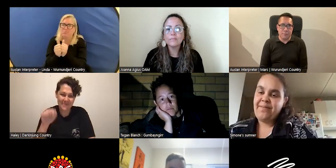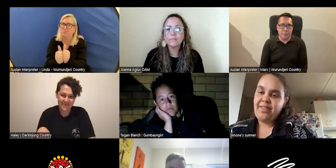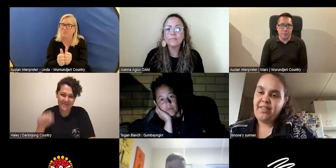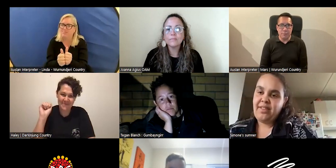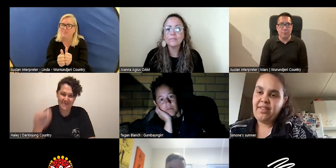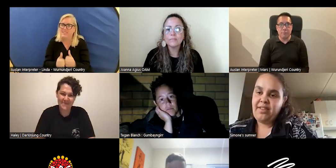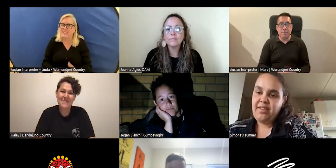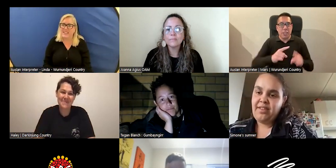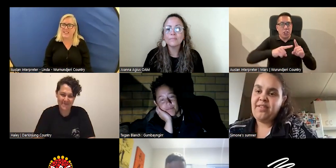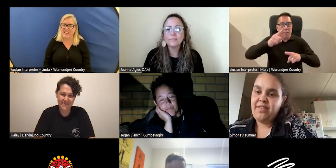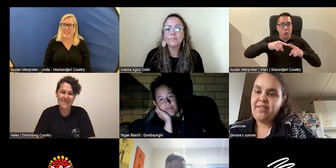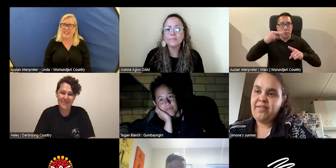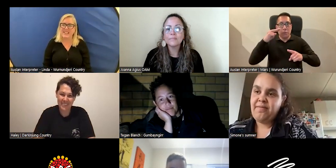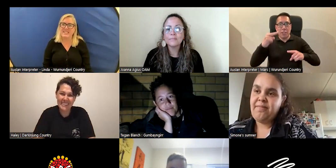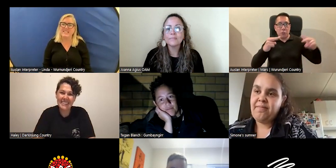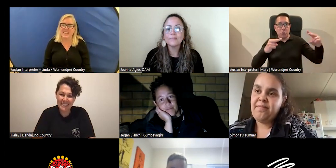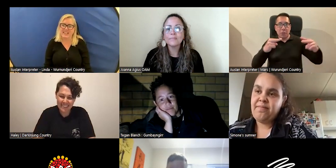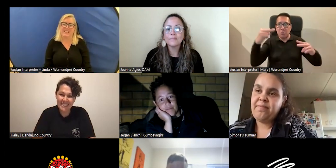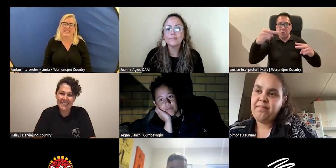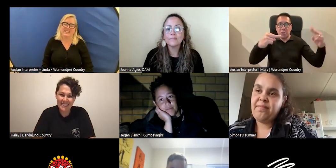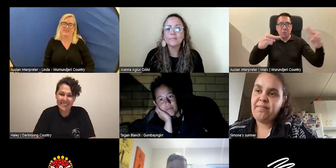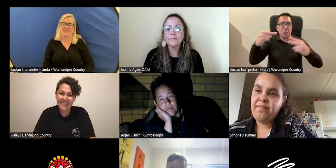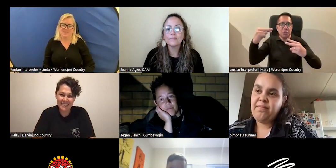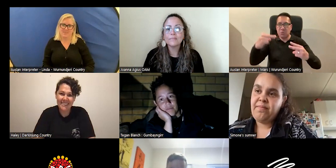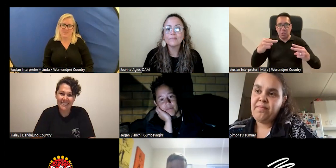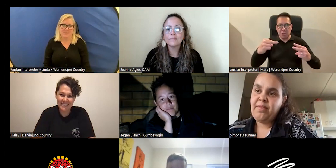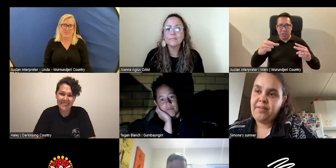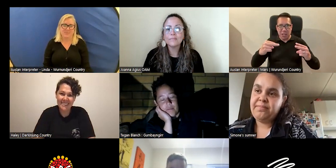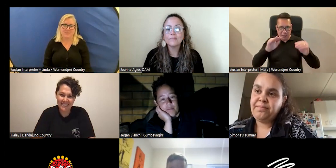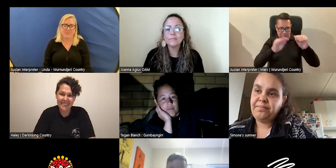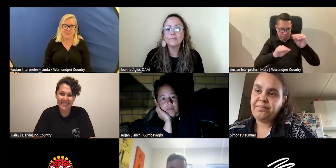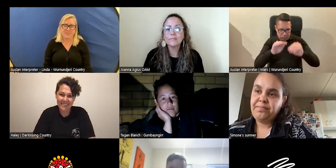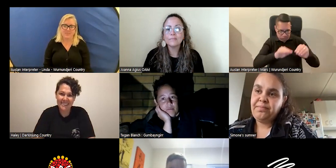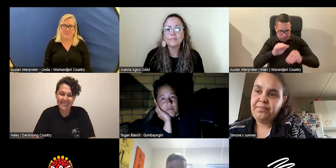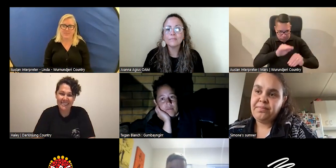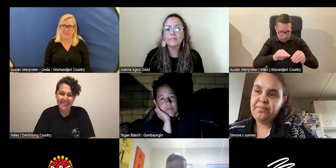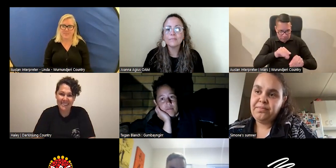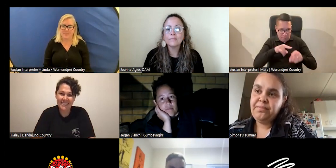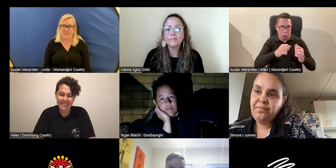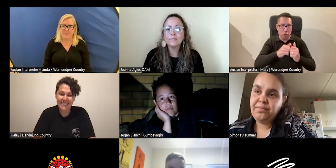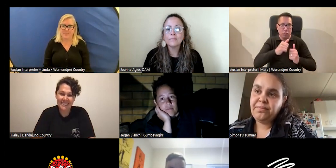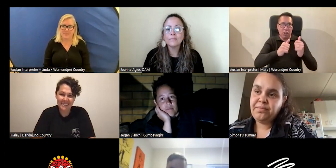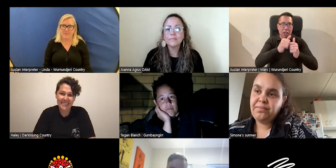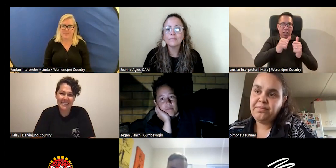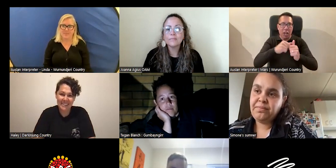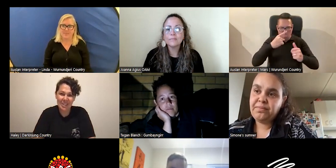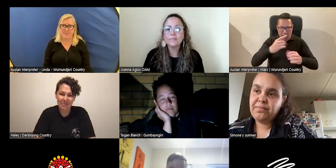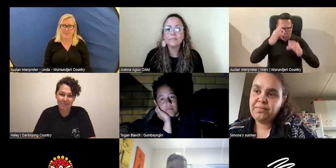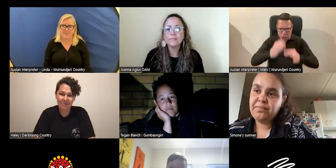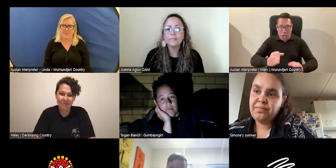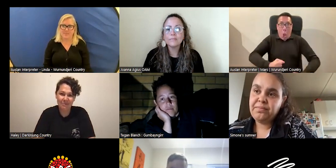of our diverse perspectives put together in a way that's structurally aligned, and we can decide our own